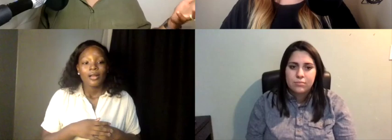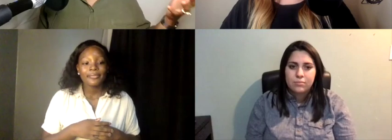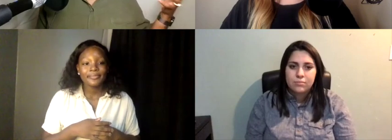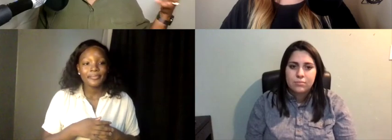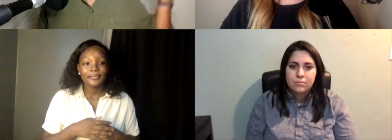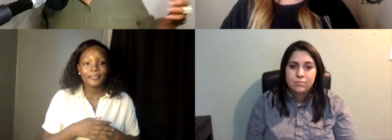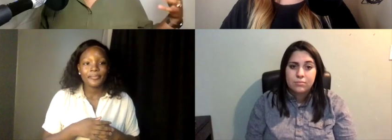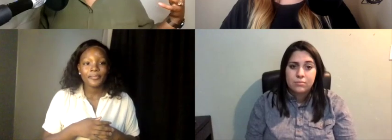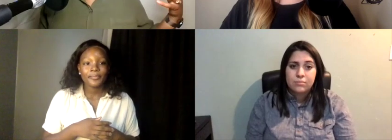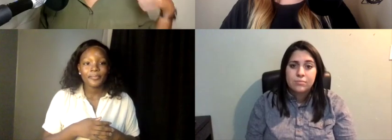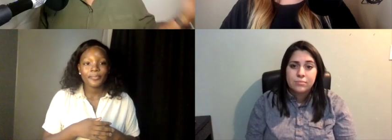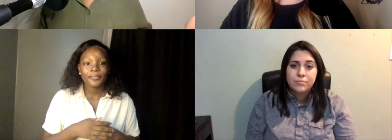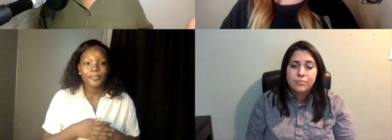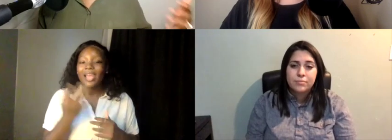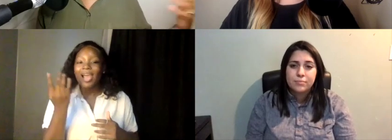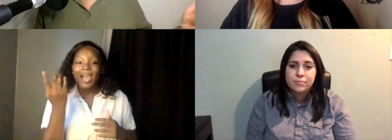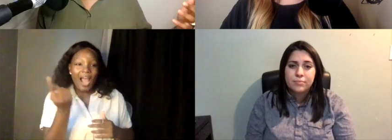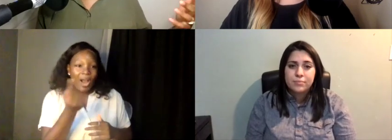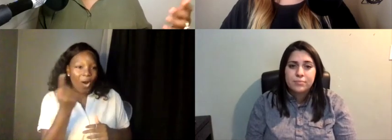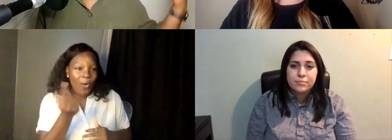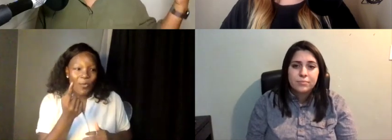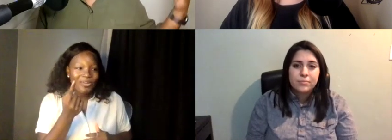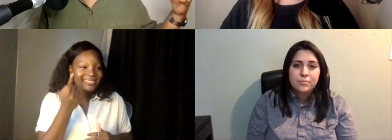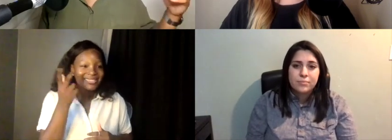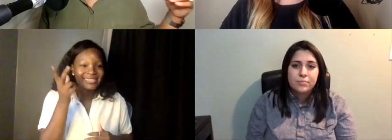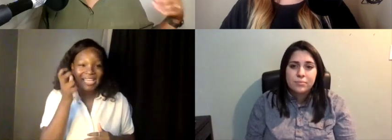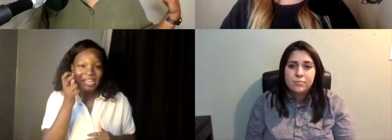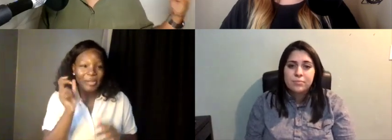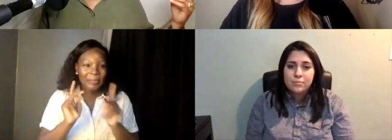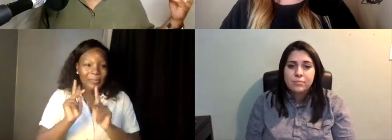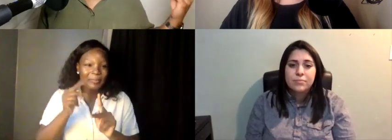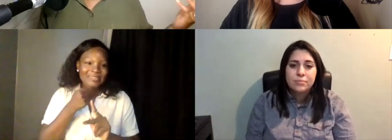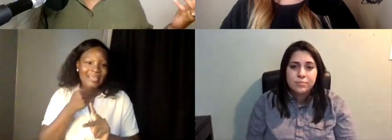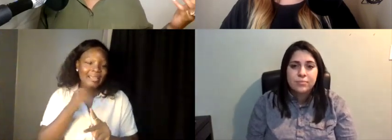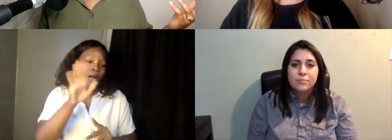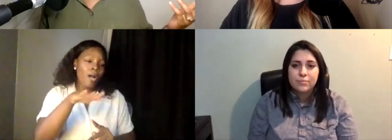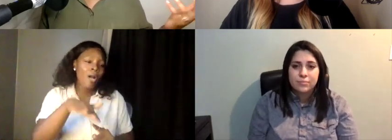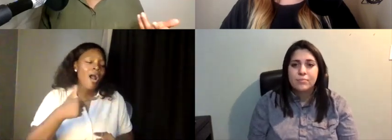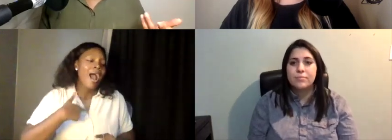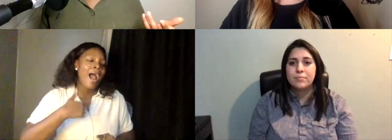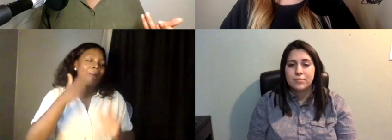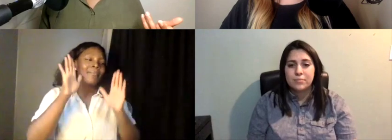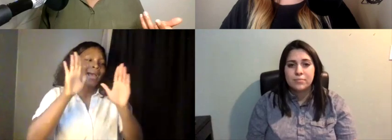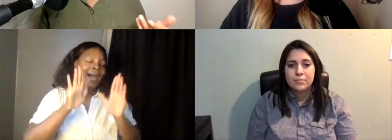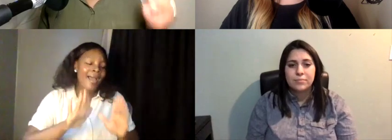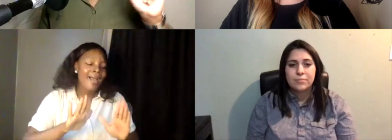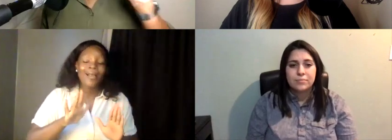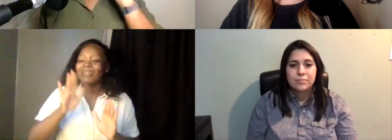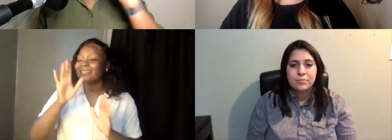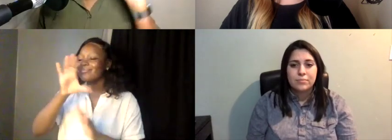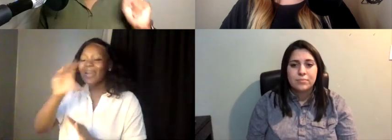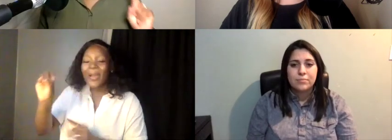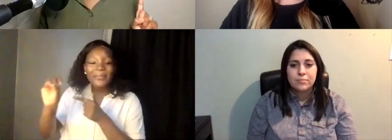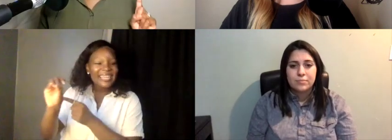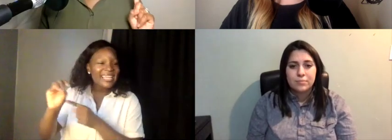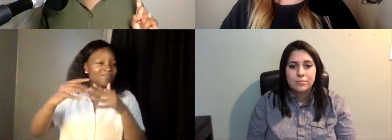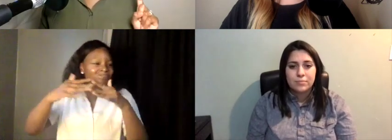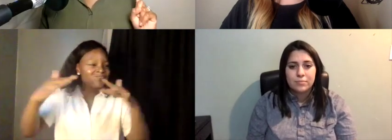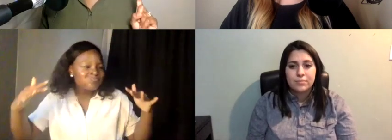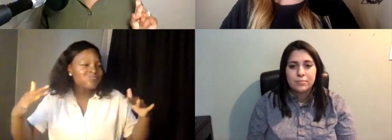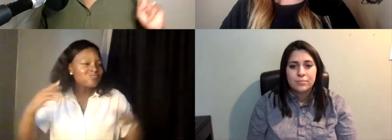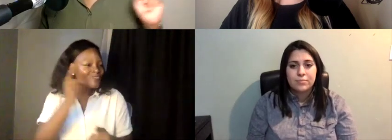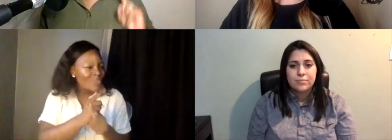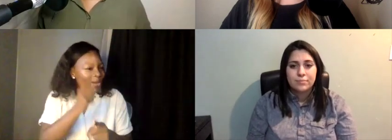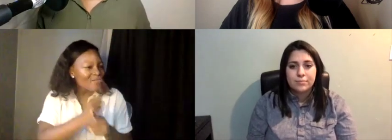know, you're here. I'm so glad that, like, this company's putting focus on diversity. And I'm just like, and that was before I had my face on